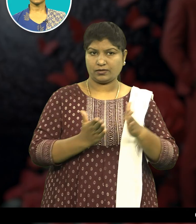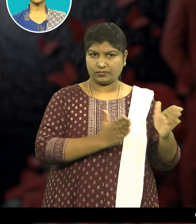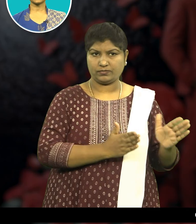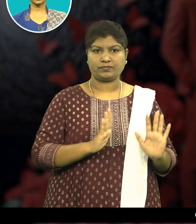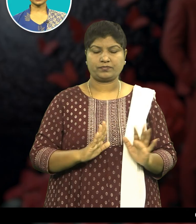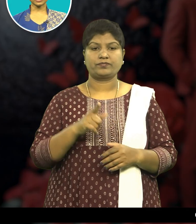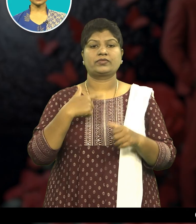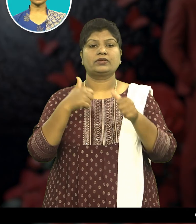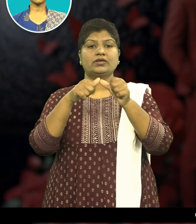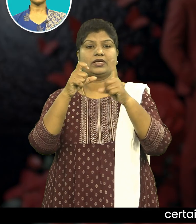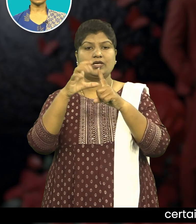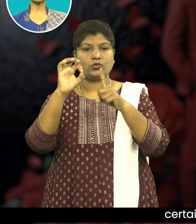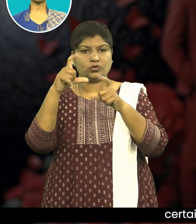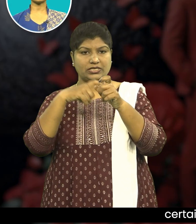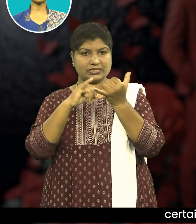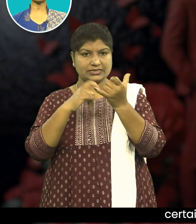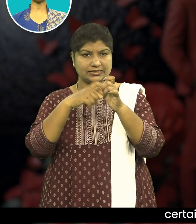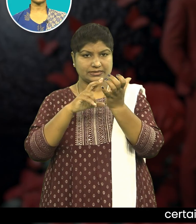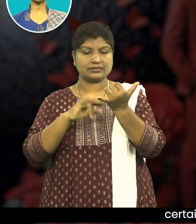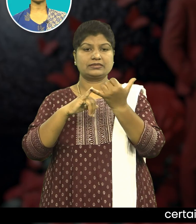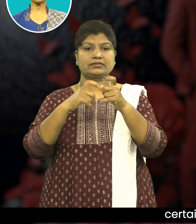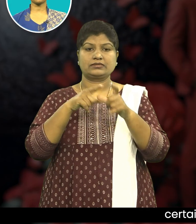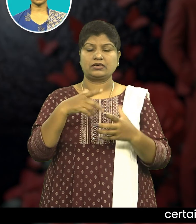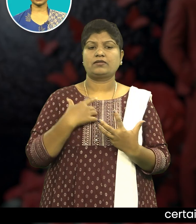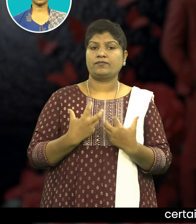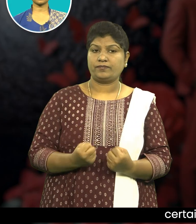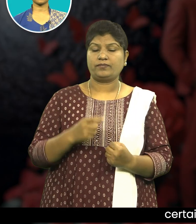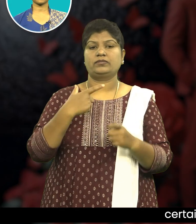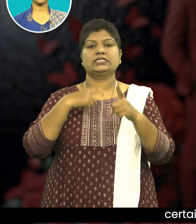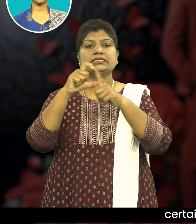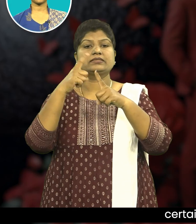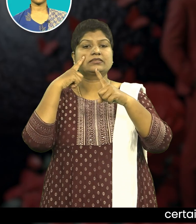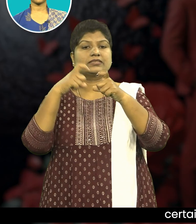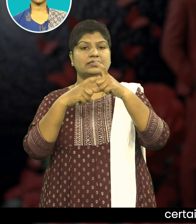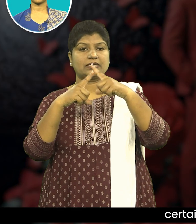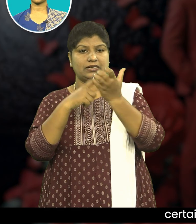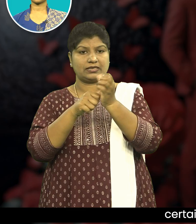that, adolescents need certain dietary components.